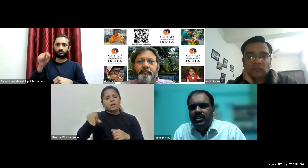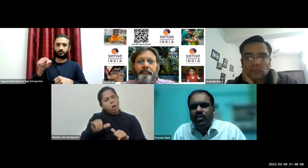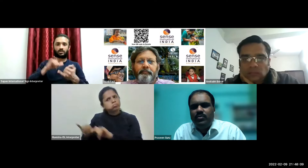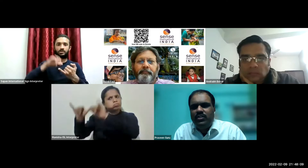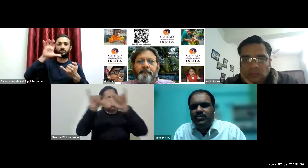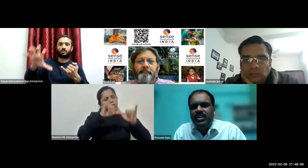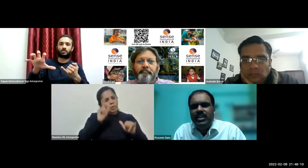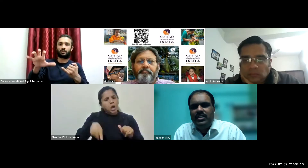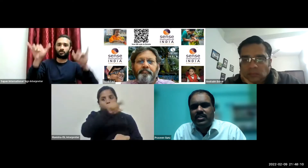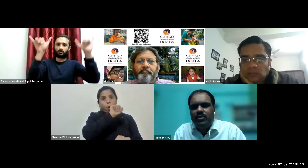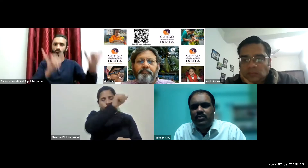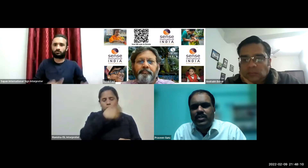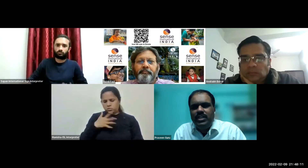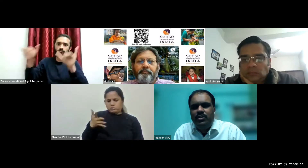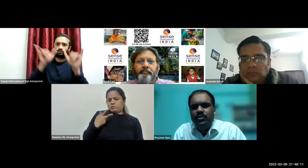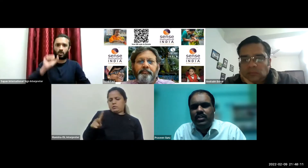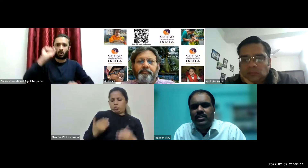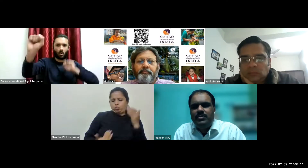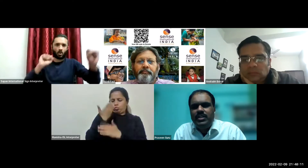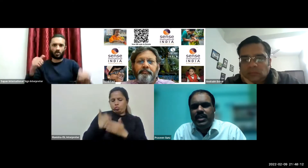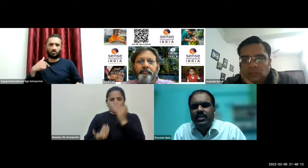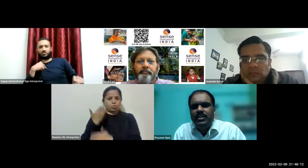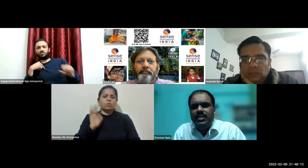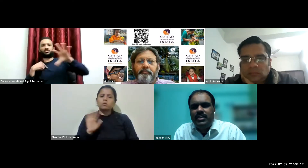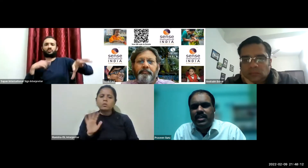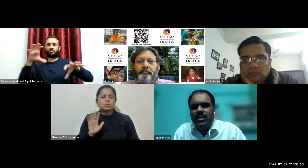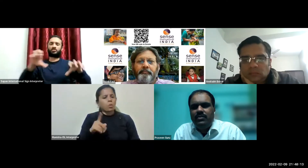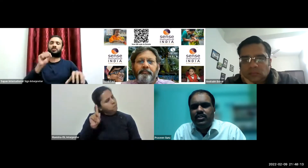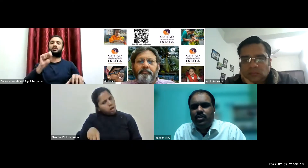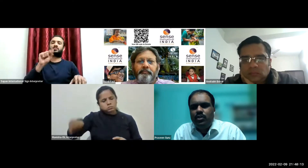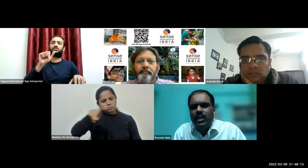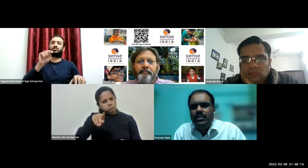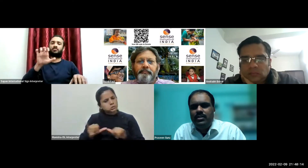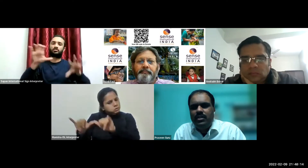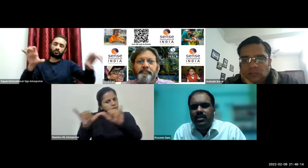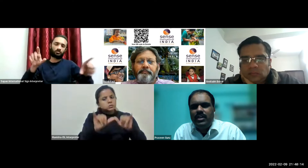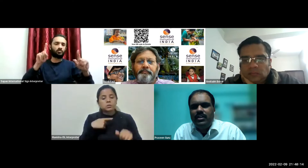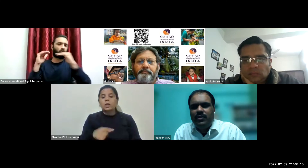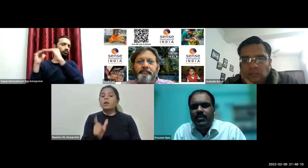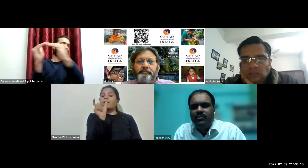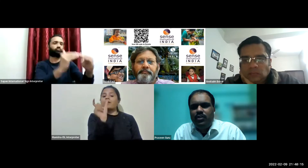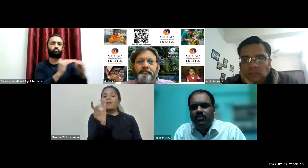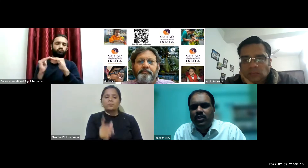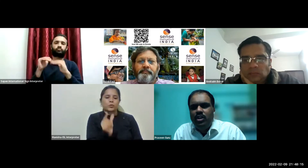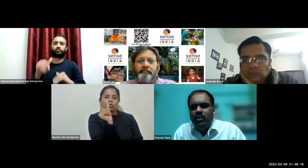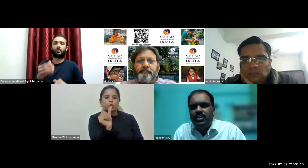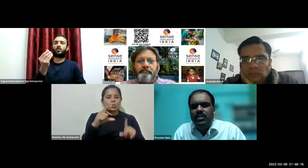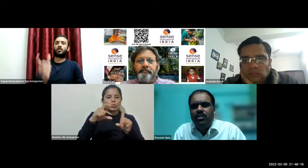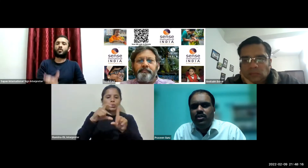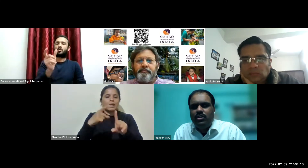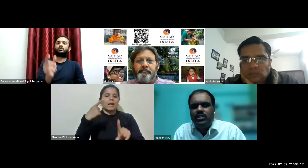India. And the government of India has come out with the Unique Disability Identity Card, which is an online kind of a